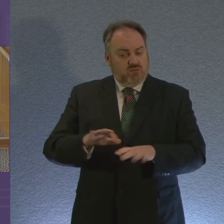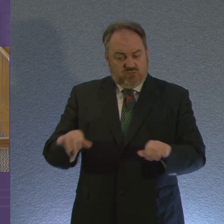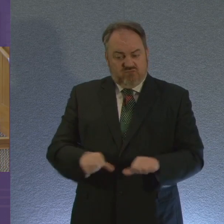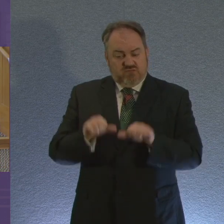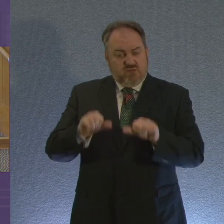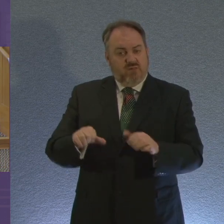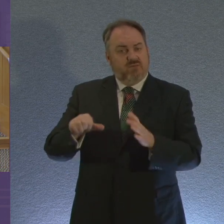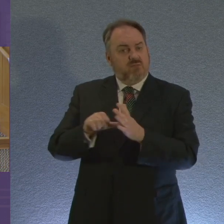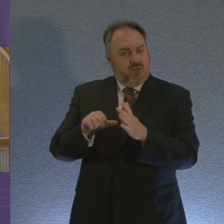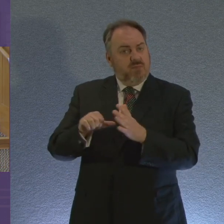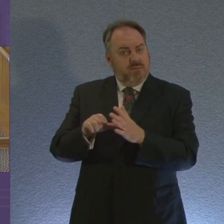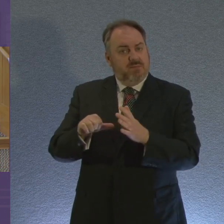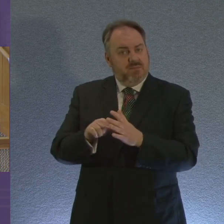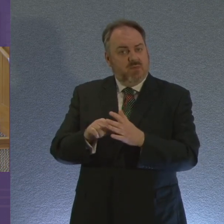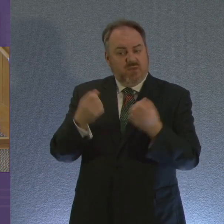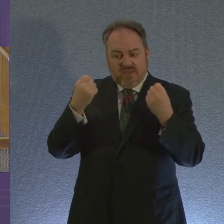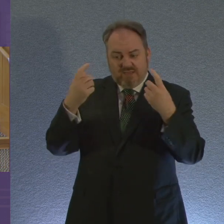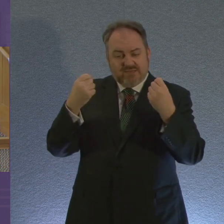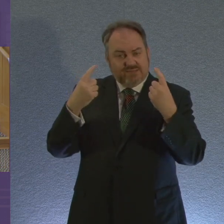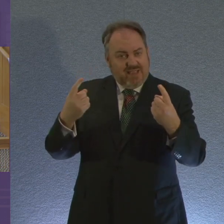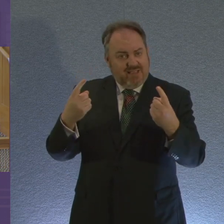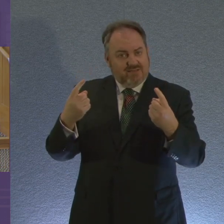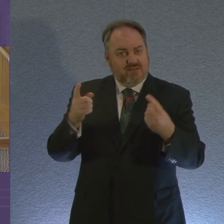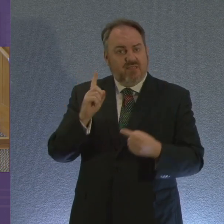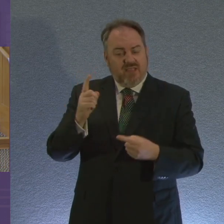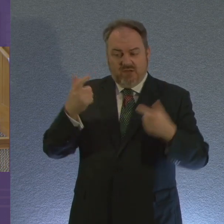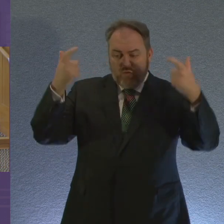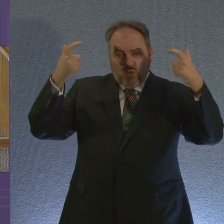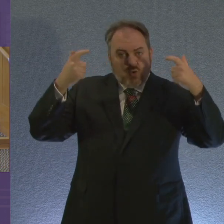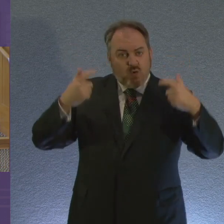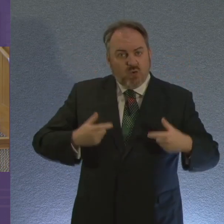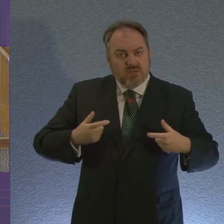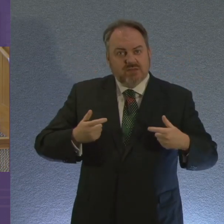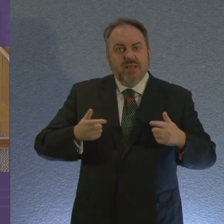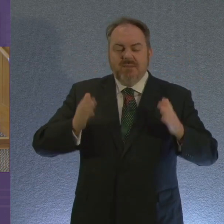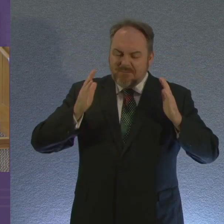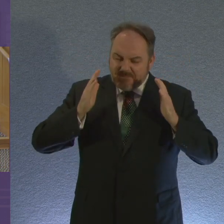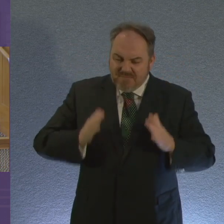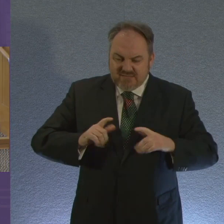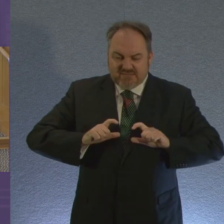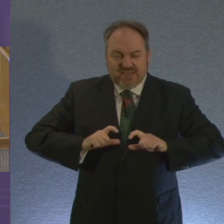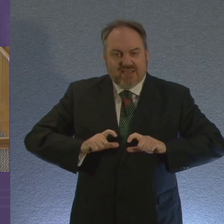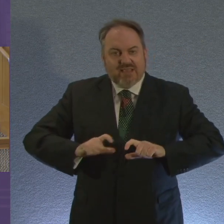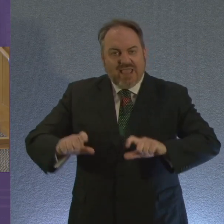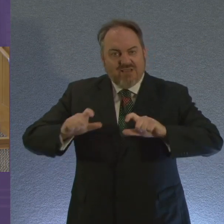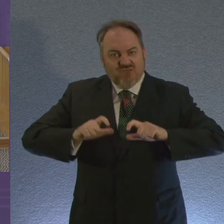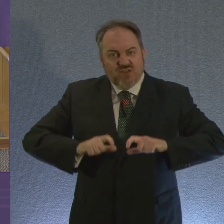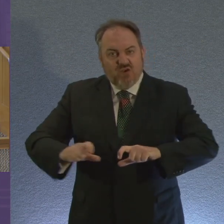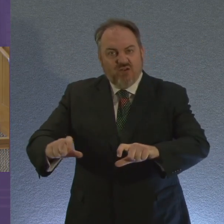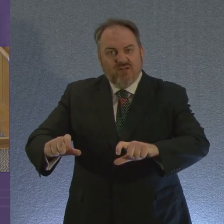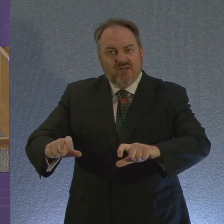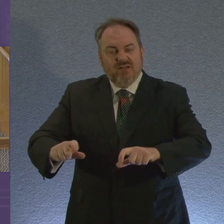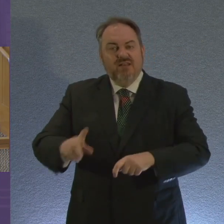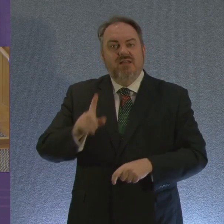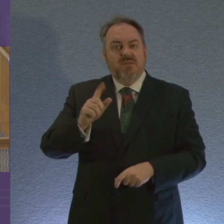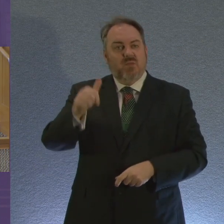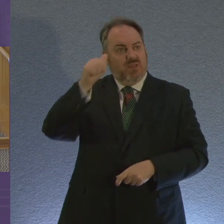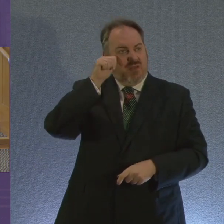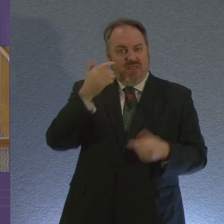this aspect of the coronavirus crisis. Courts must be able to function. But courts must be able to function in a